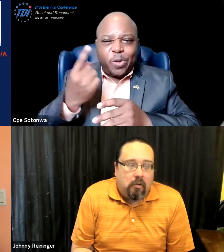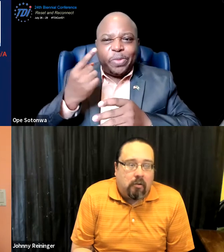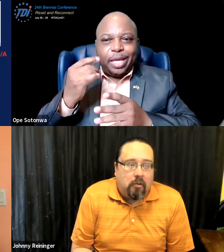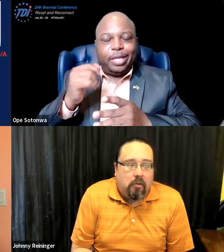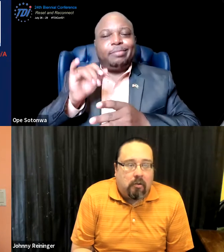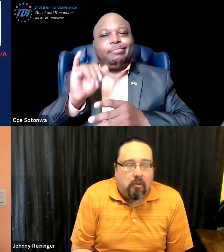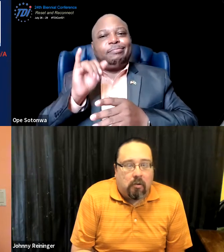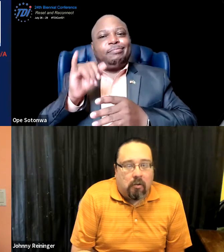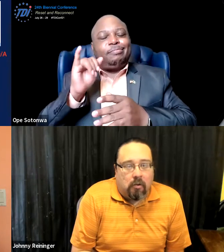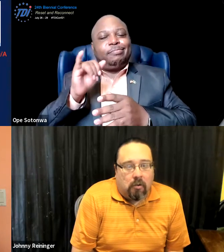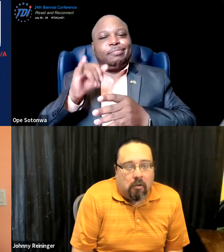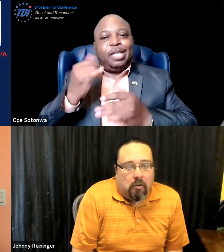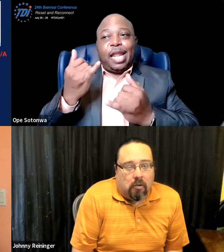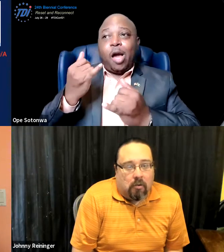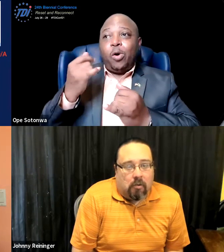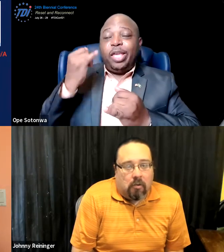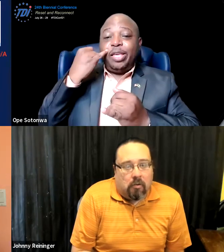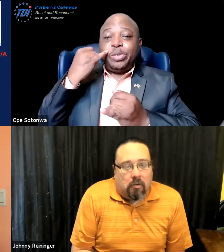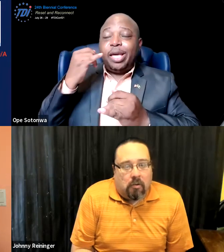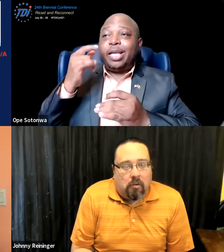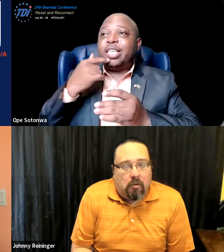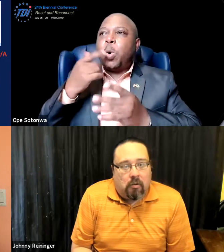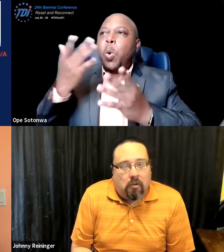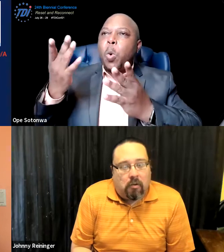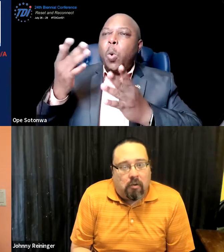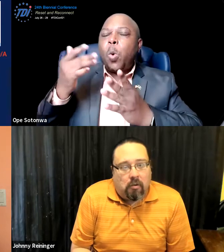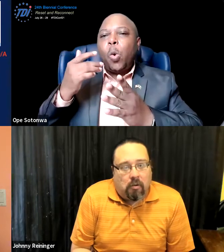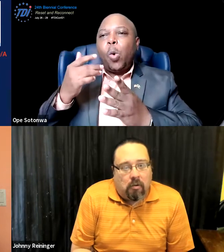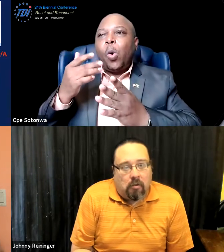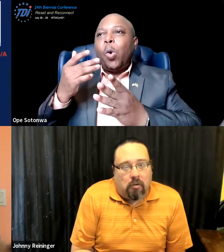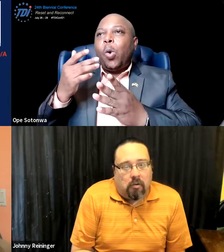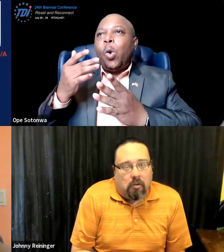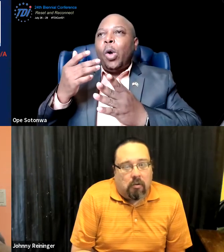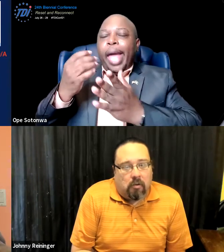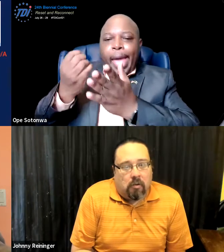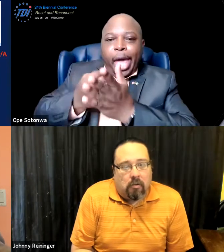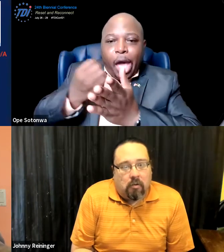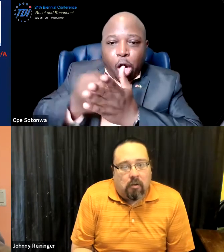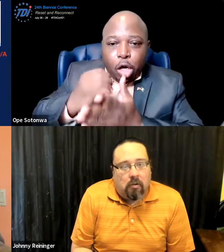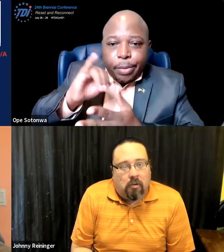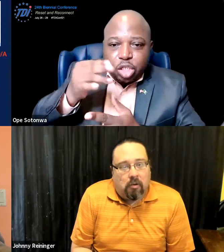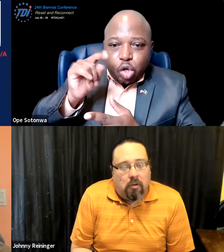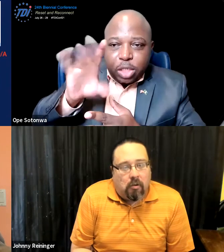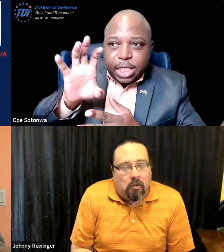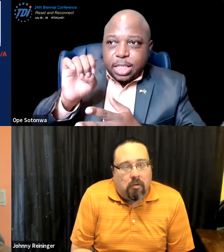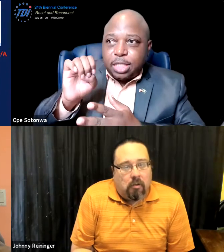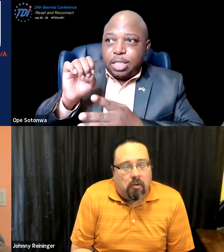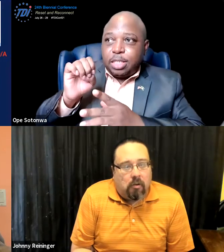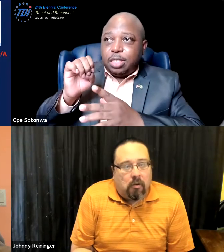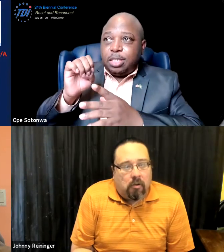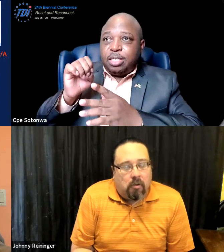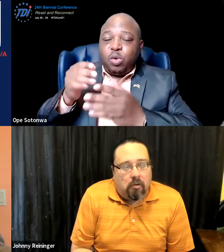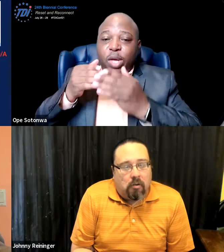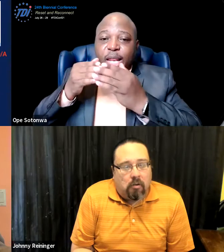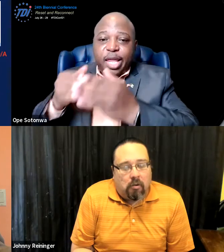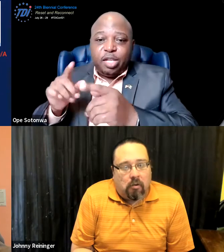through everyday needs from people of color, sharing their experiences. And of course, you can say, when we're